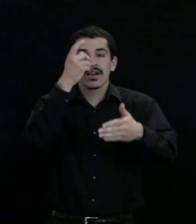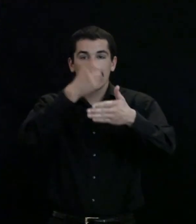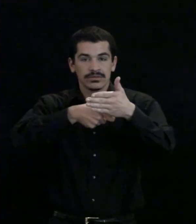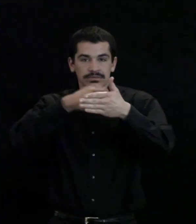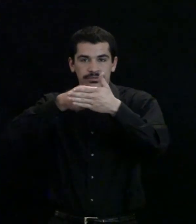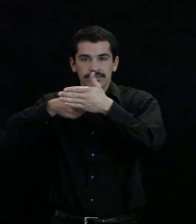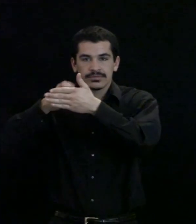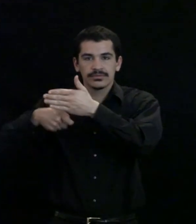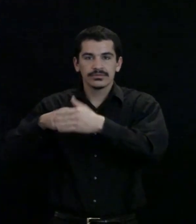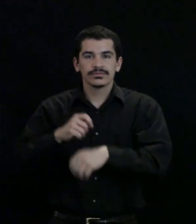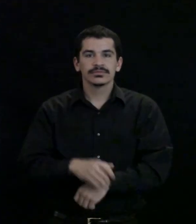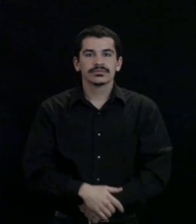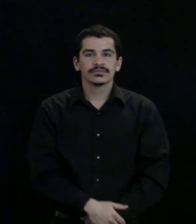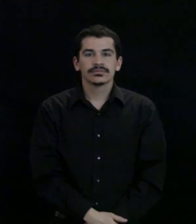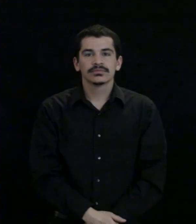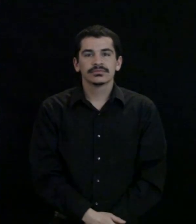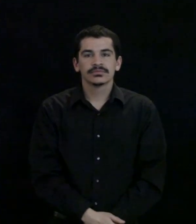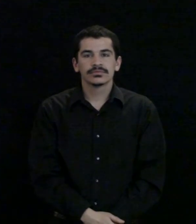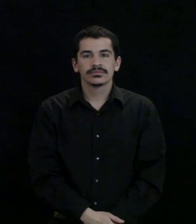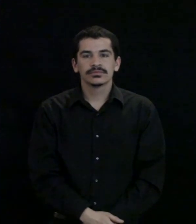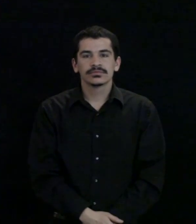Costs.